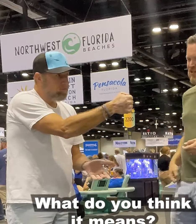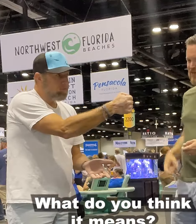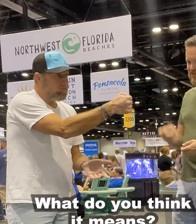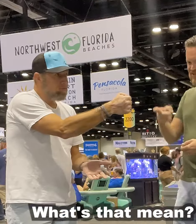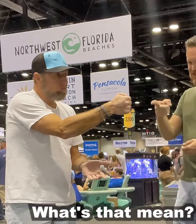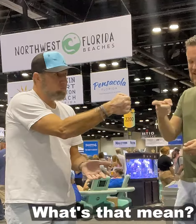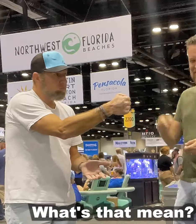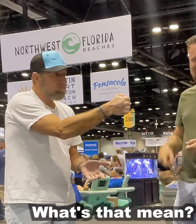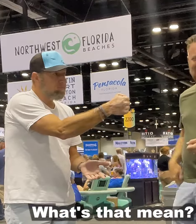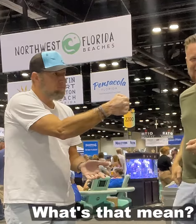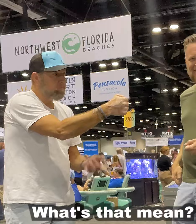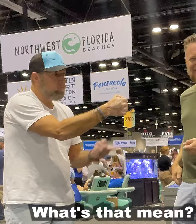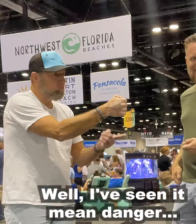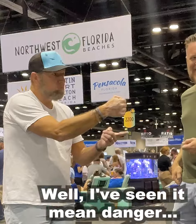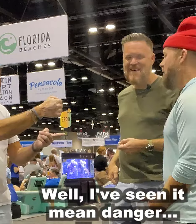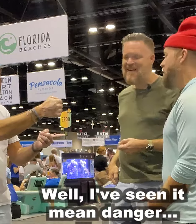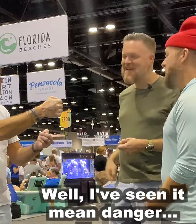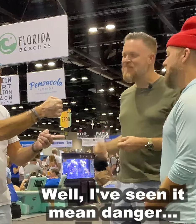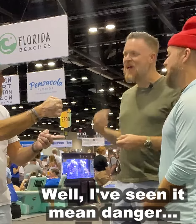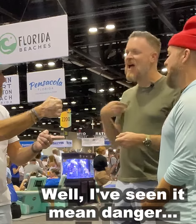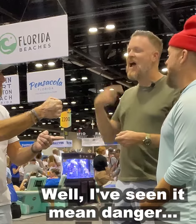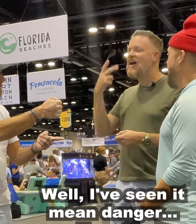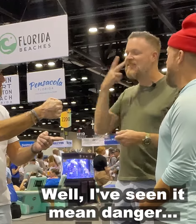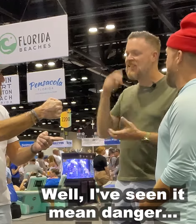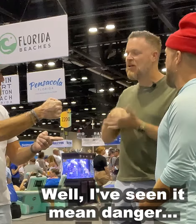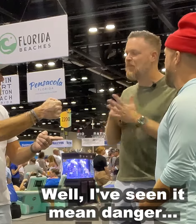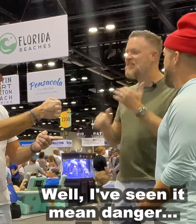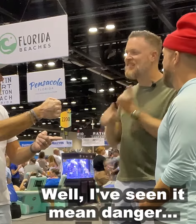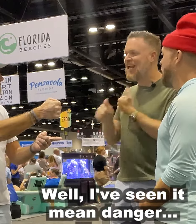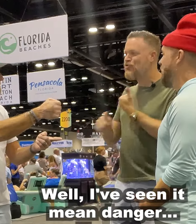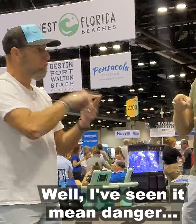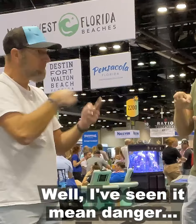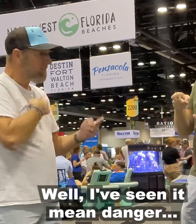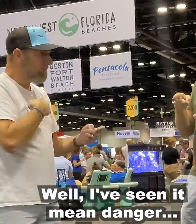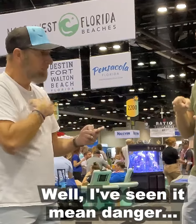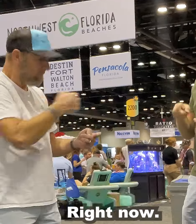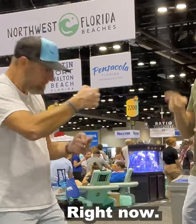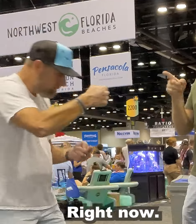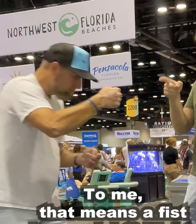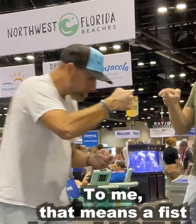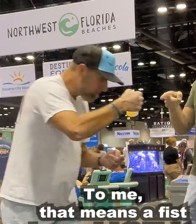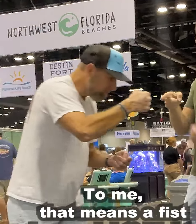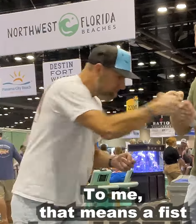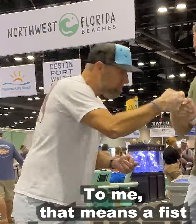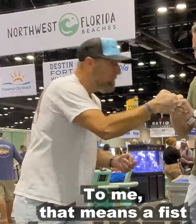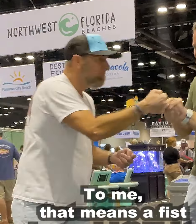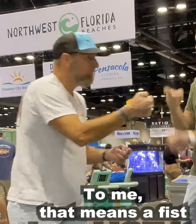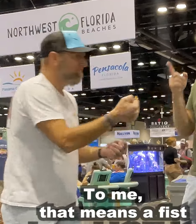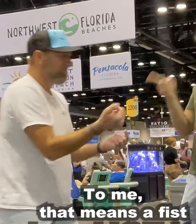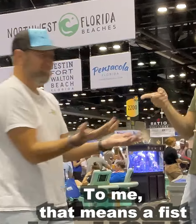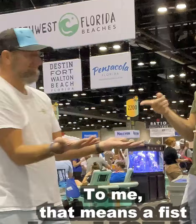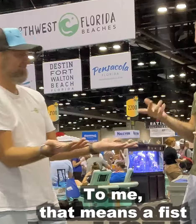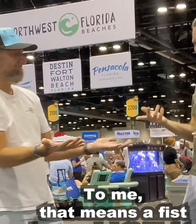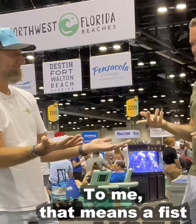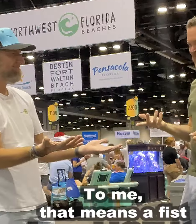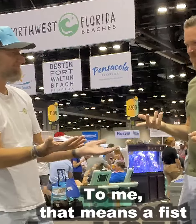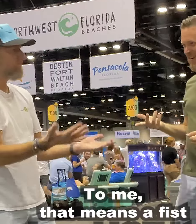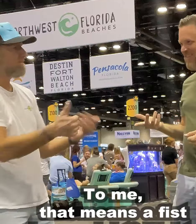think it means? What's that mean? Well, I've seen it mean danger. Exactly right. Now, to me, that means a fist bump, right?